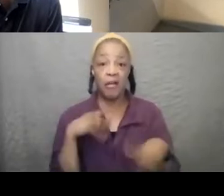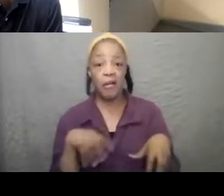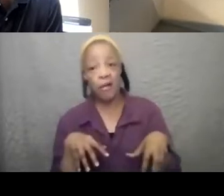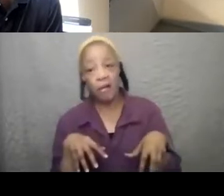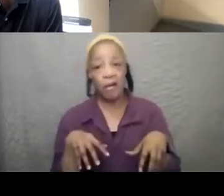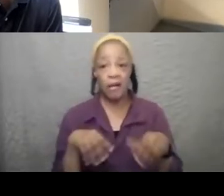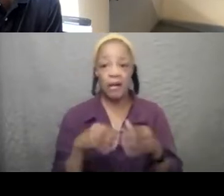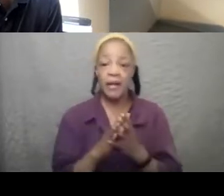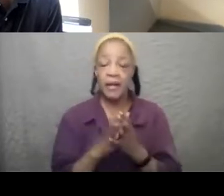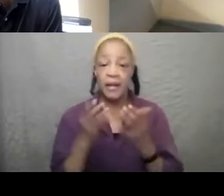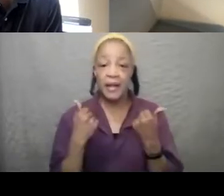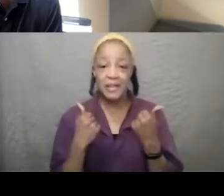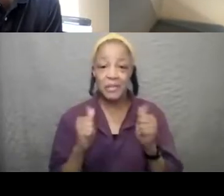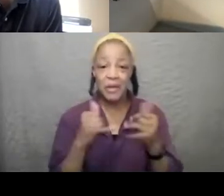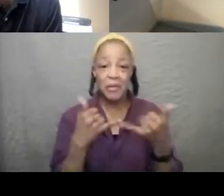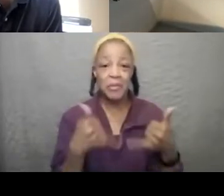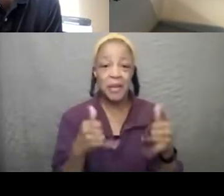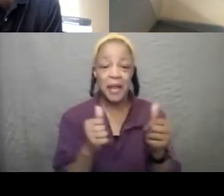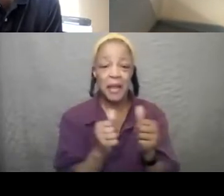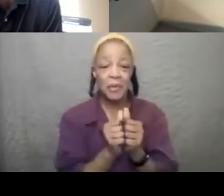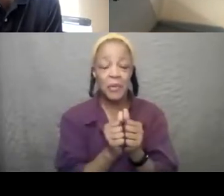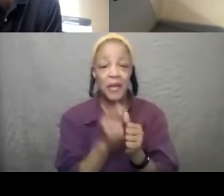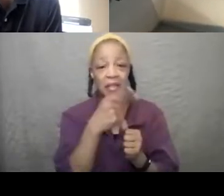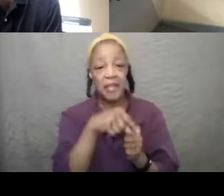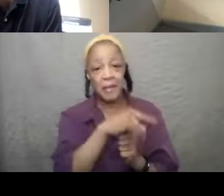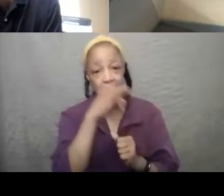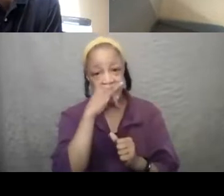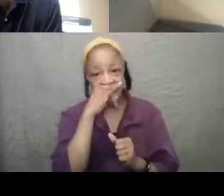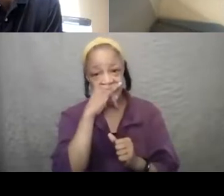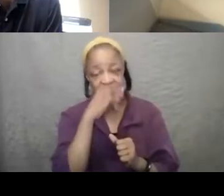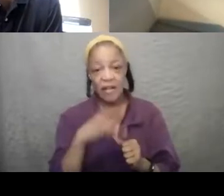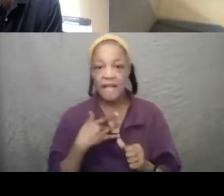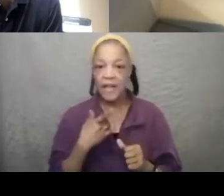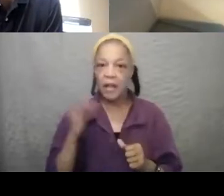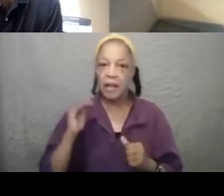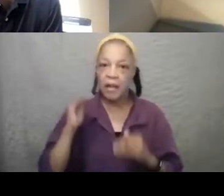try to play with them.